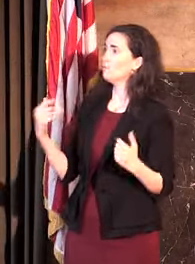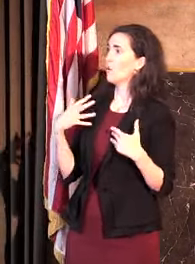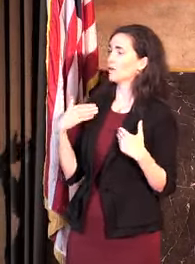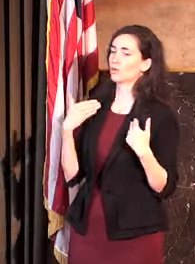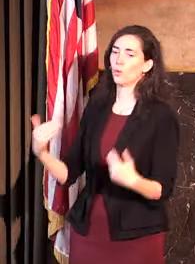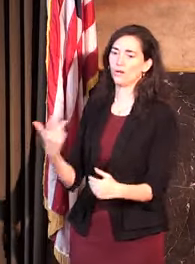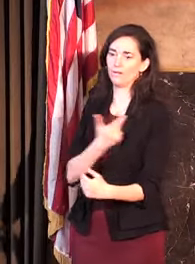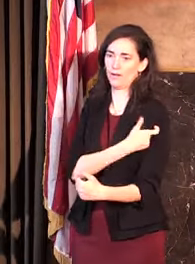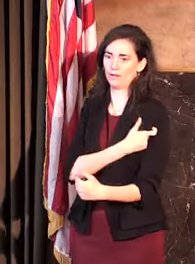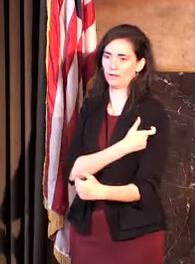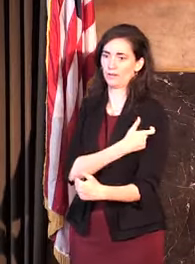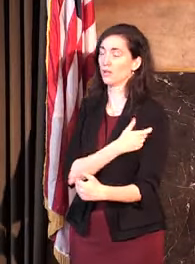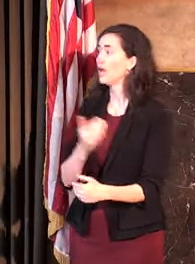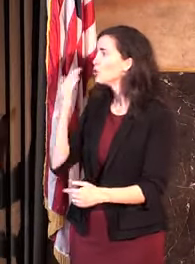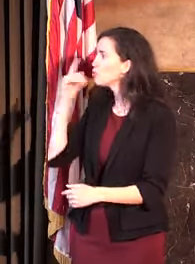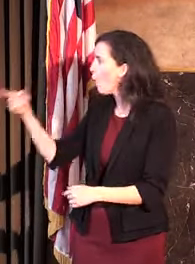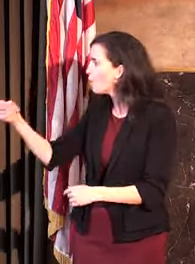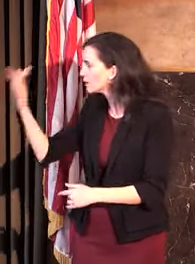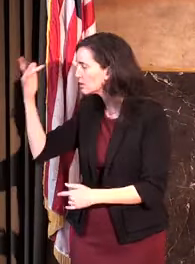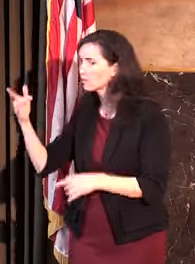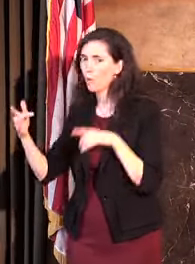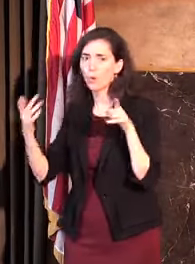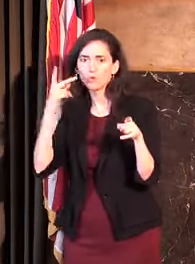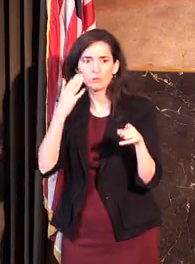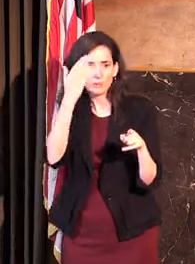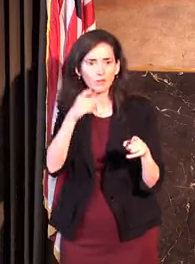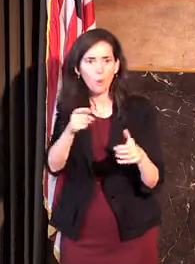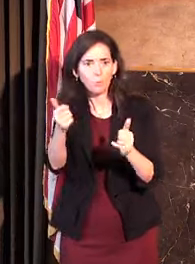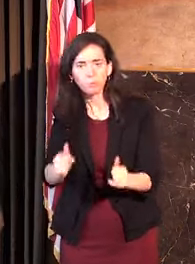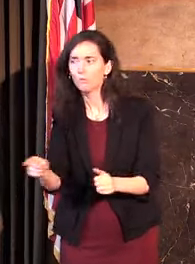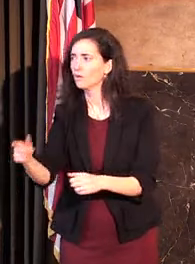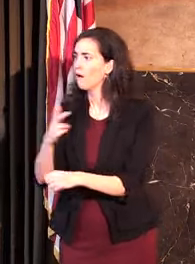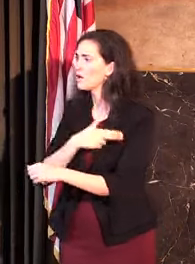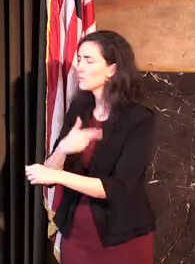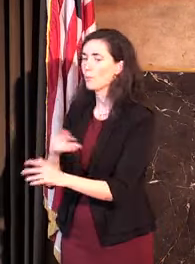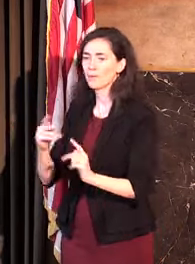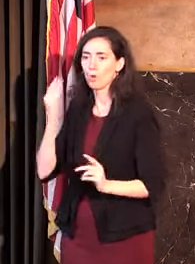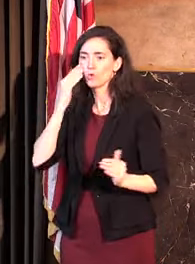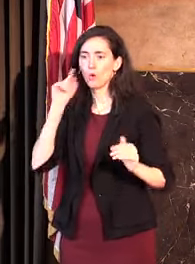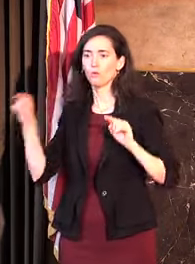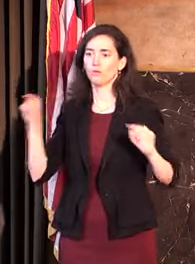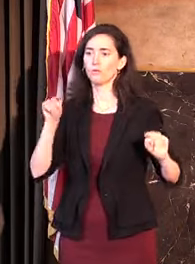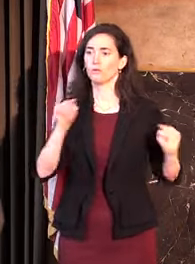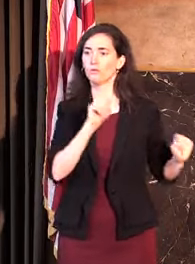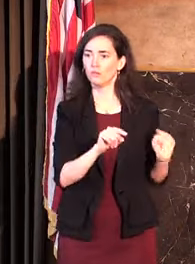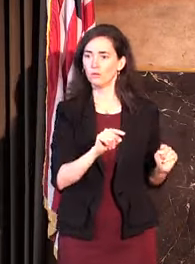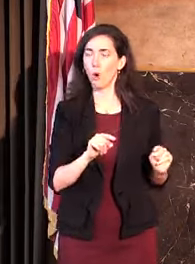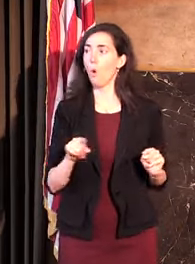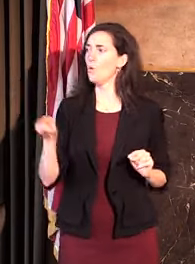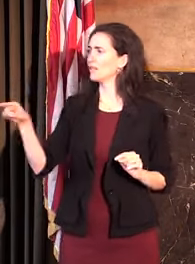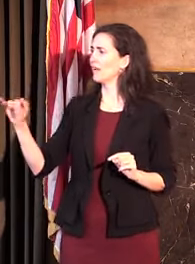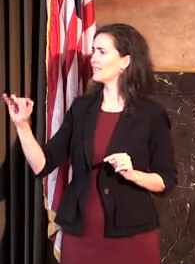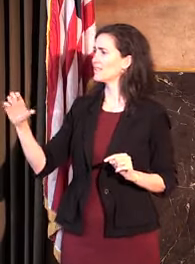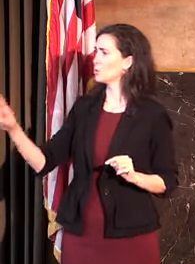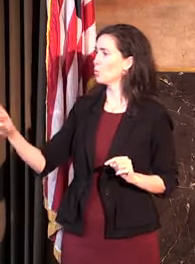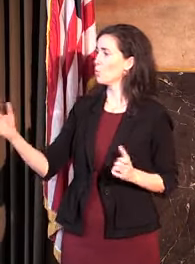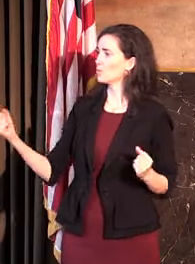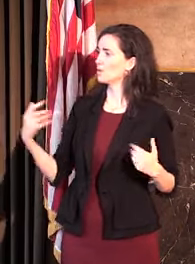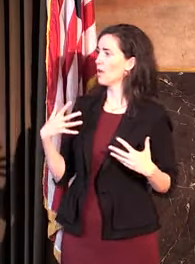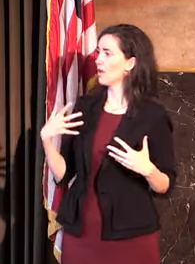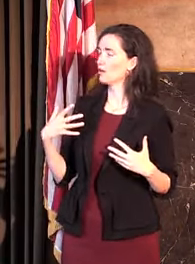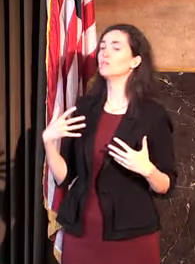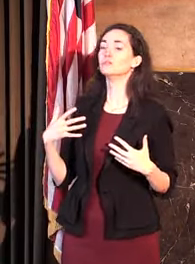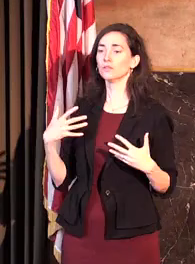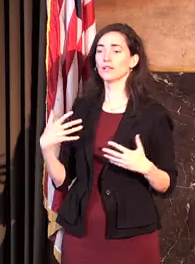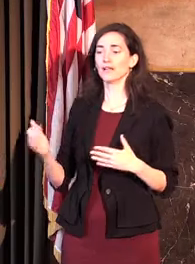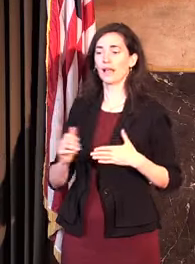state. Everyone knew someone that was affected by Delta. People knew people that were sick and in the hospital and ICUs, and that's scary. And that